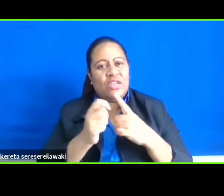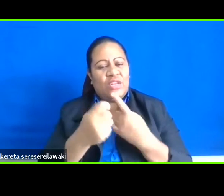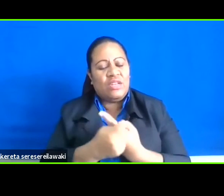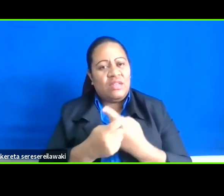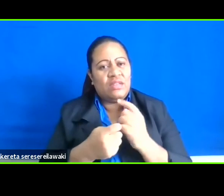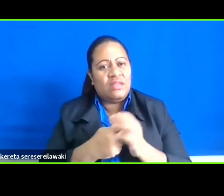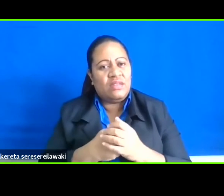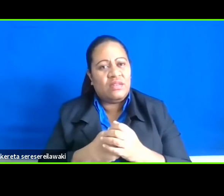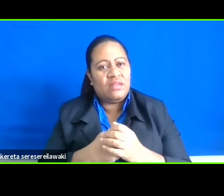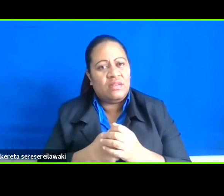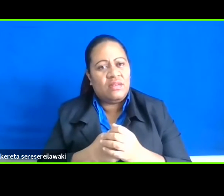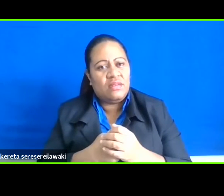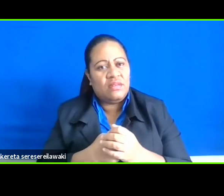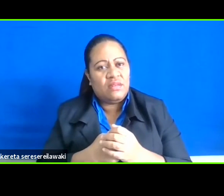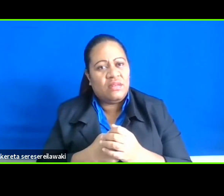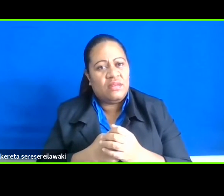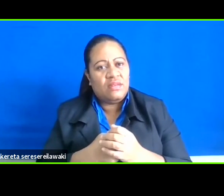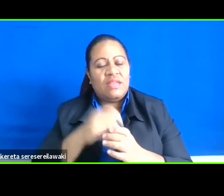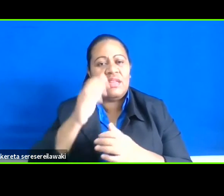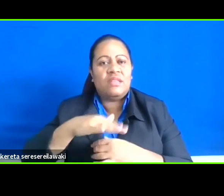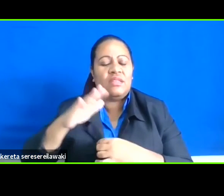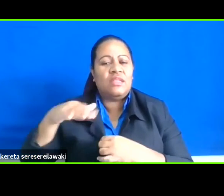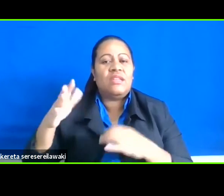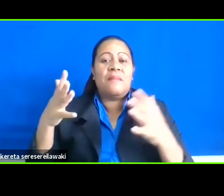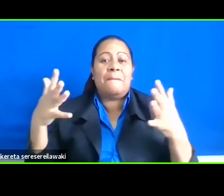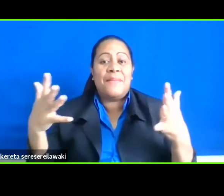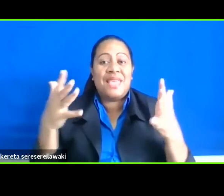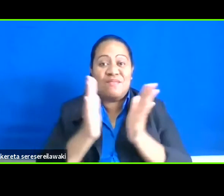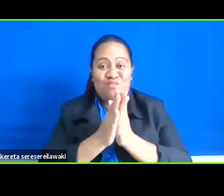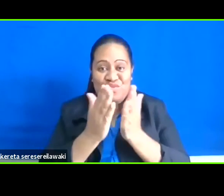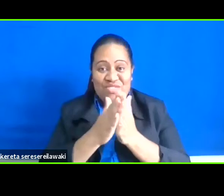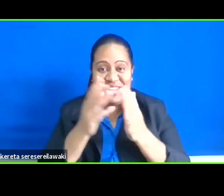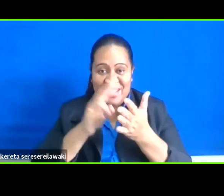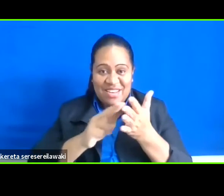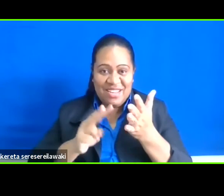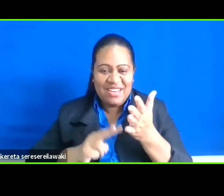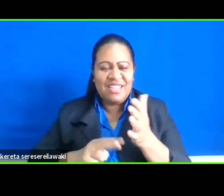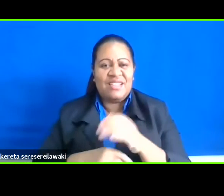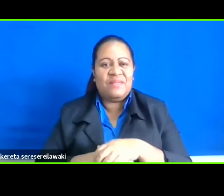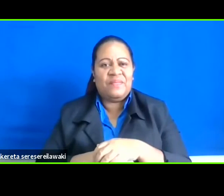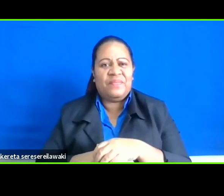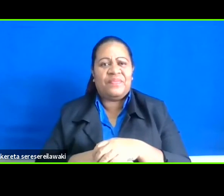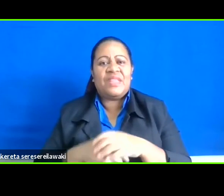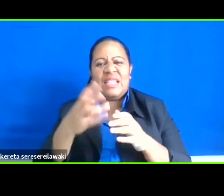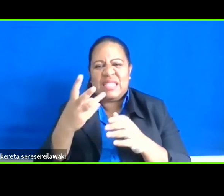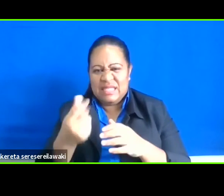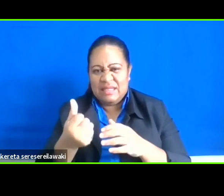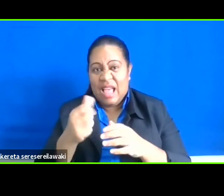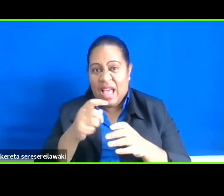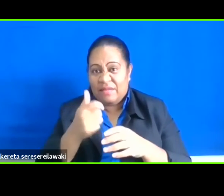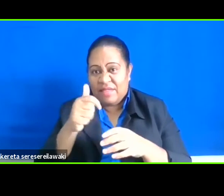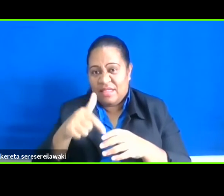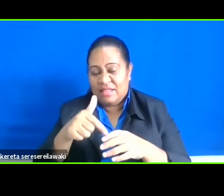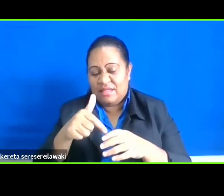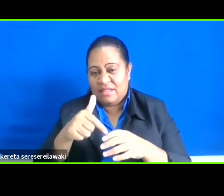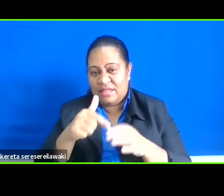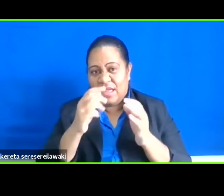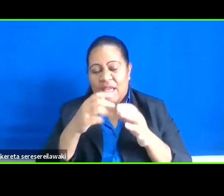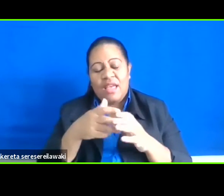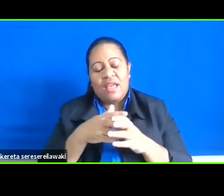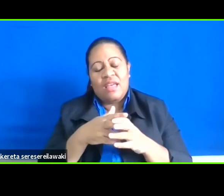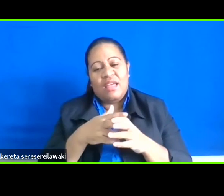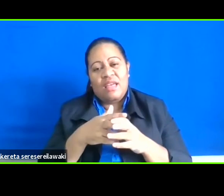in the children's big book actually uh there's something after this video there are 33 big books uh